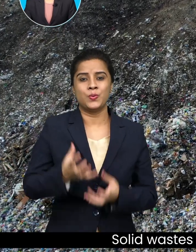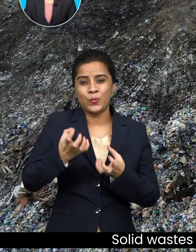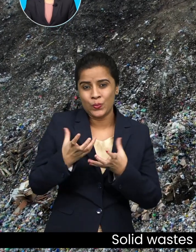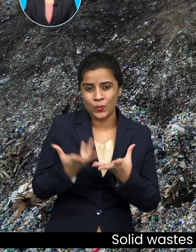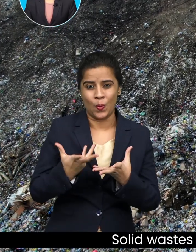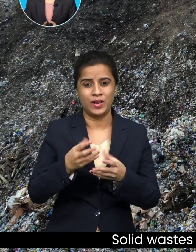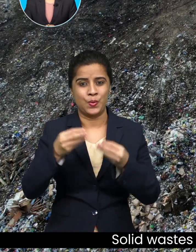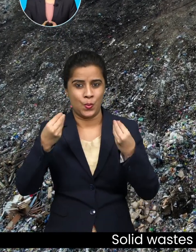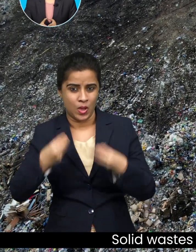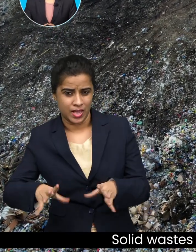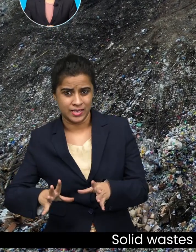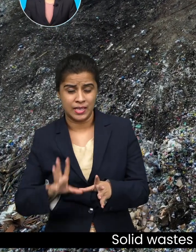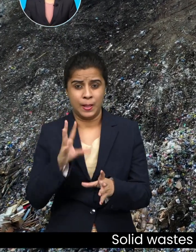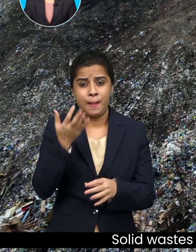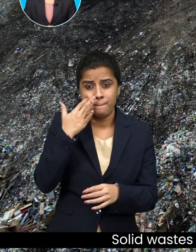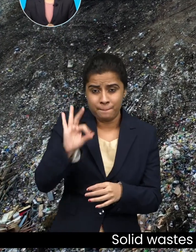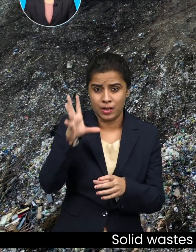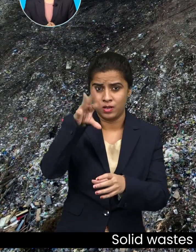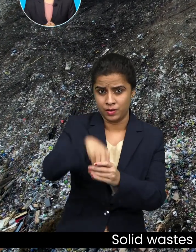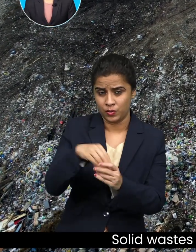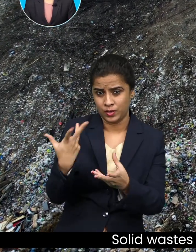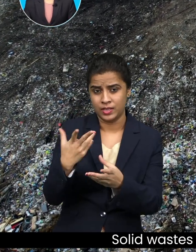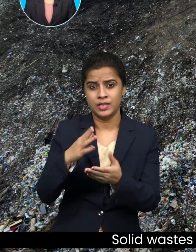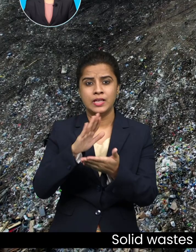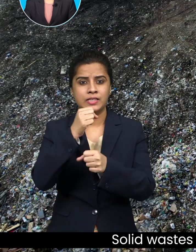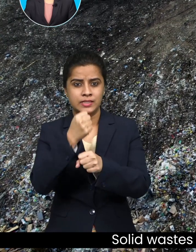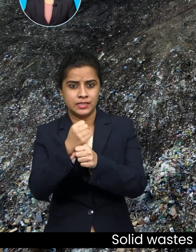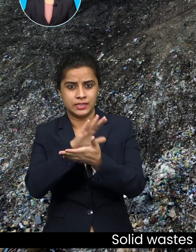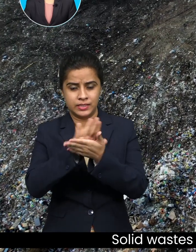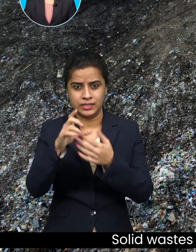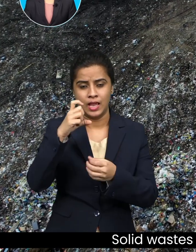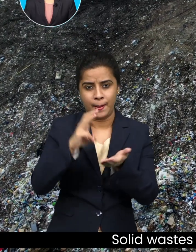Solid waste mainly include municipal waste,